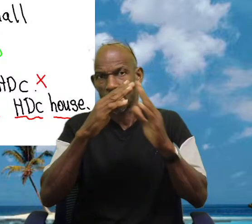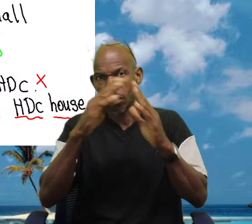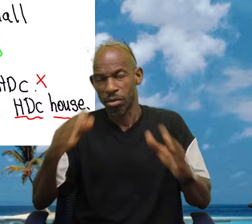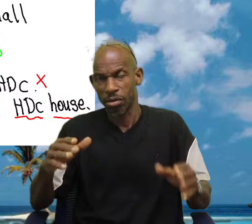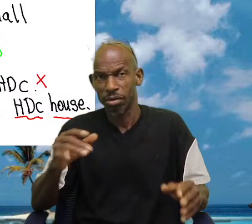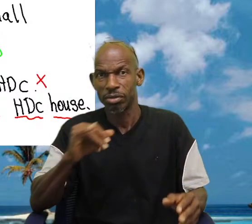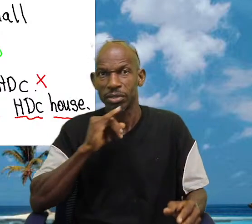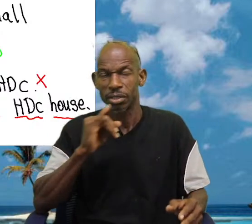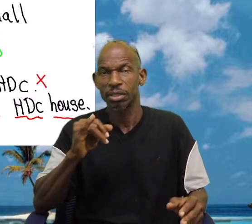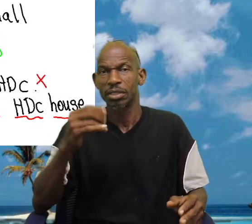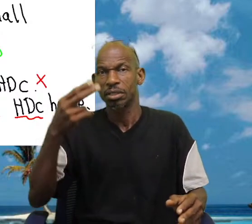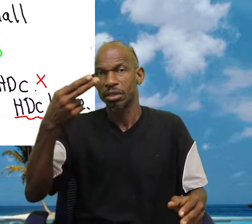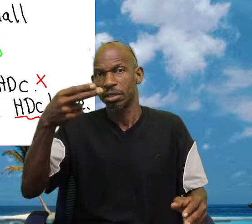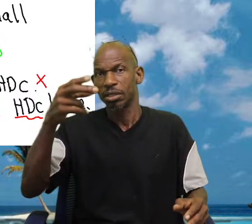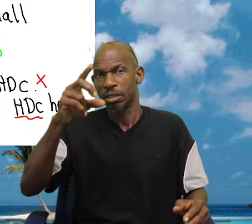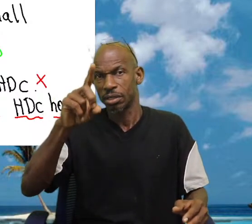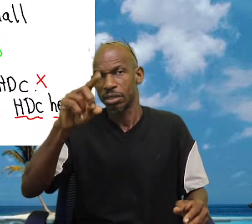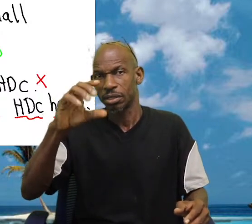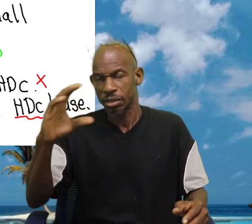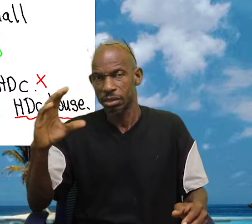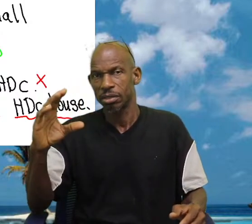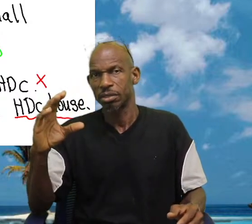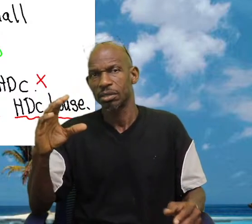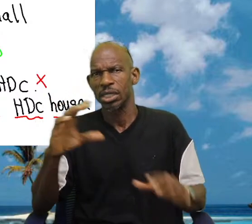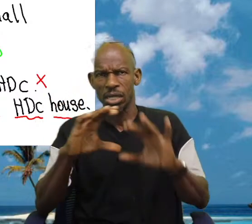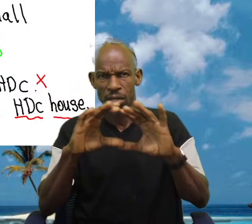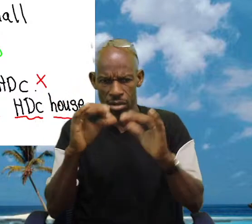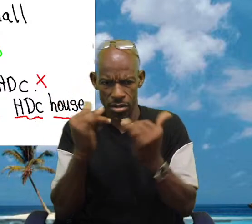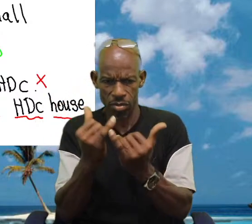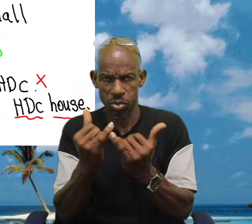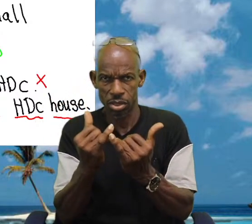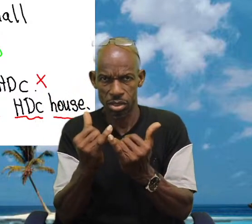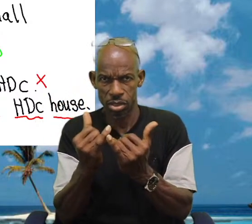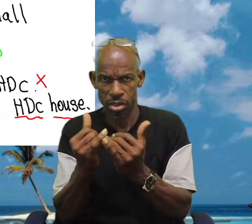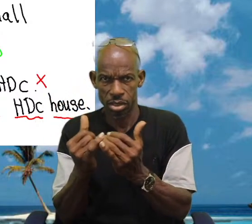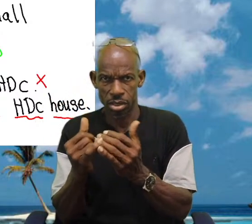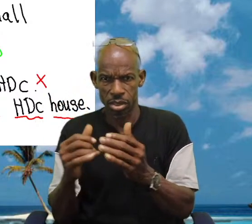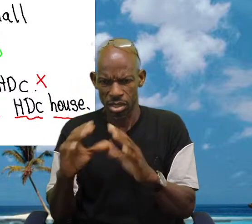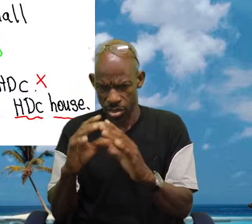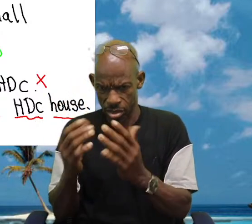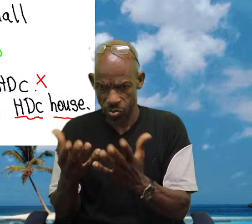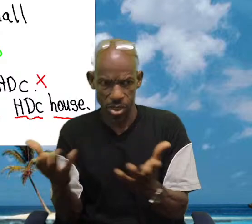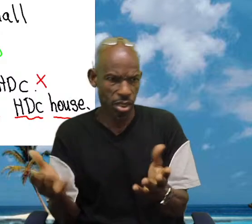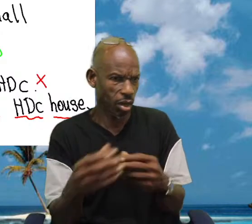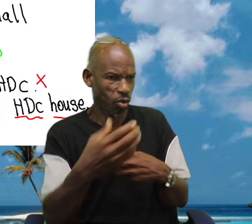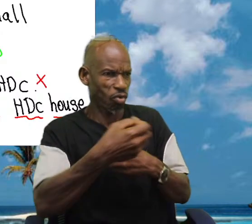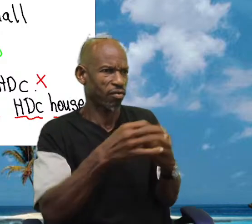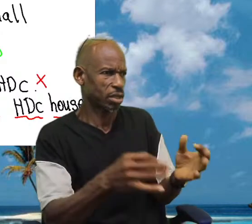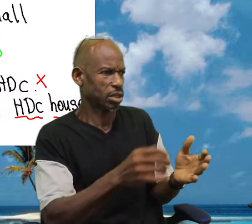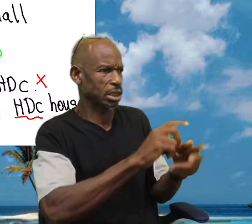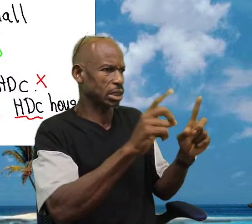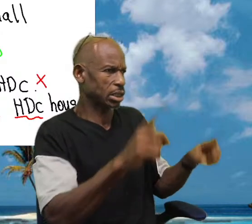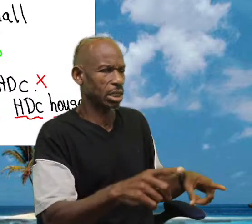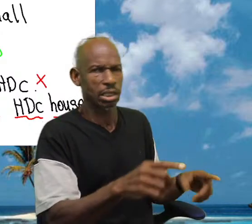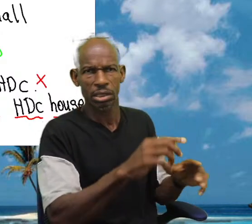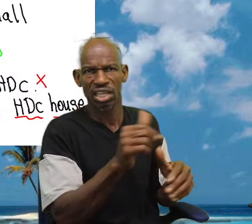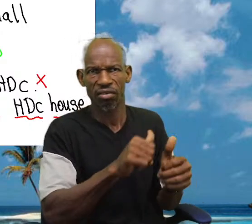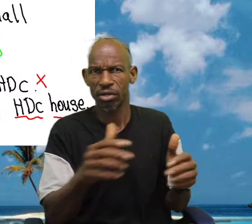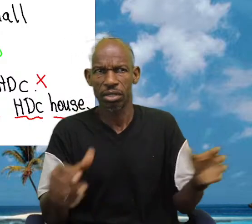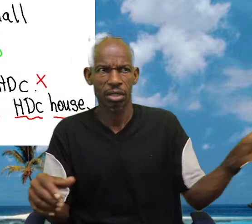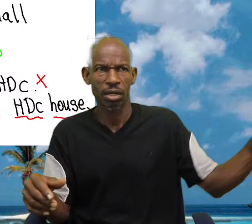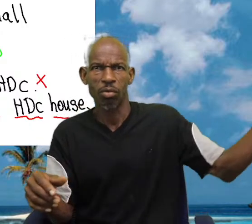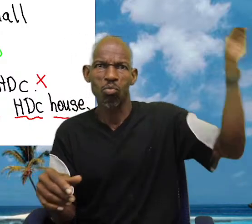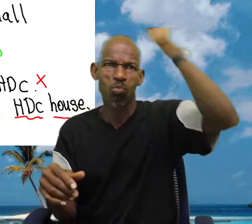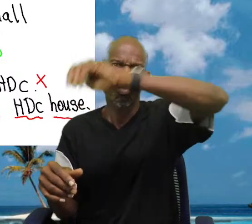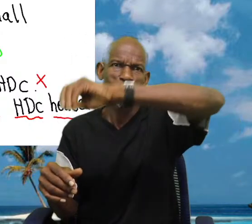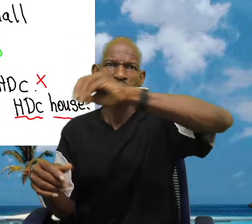is HDC. That is the company. That is where the company is. This is HDC. So HDC moved from Port